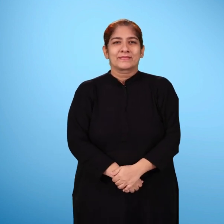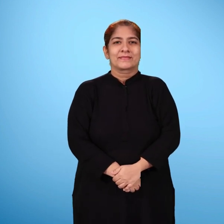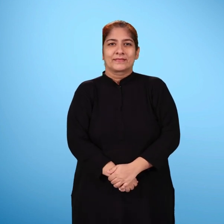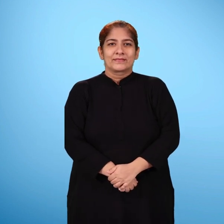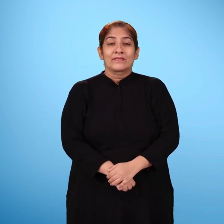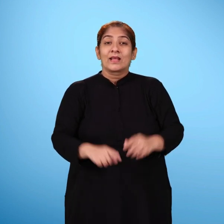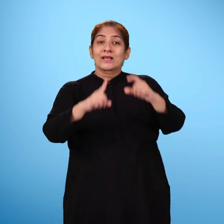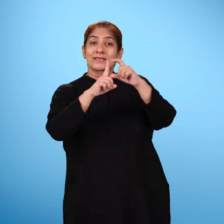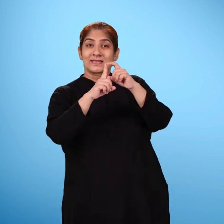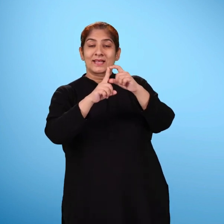Option D.